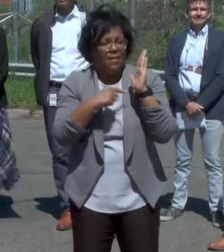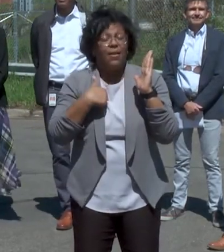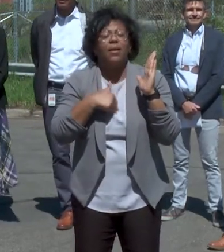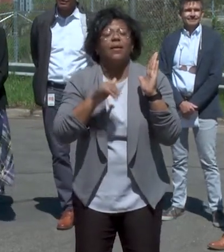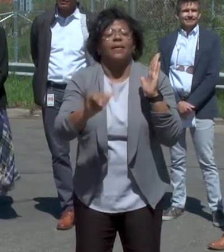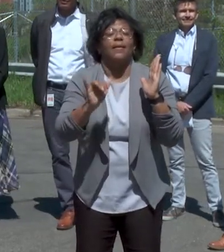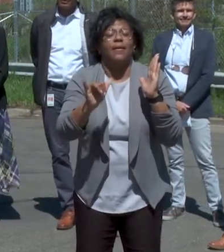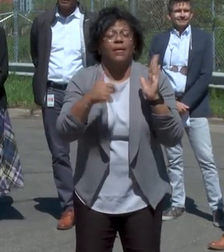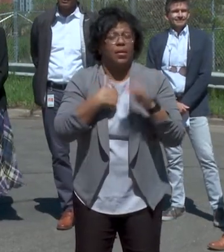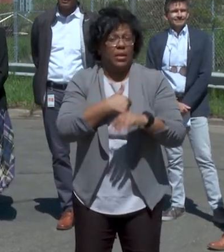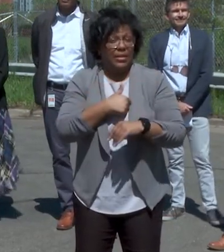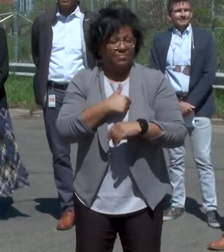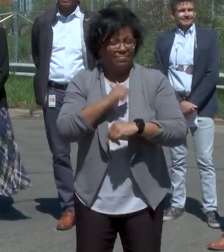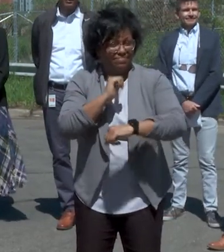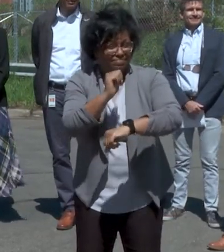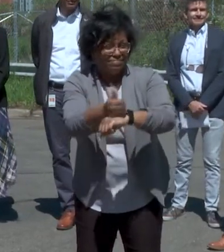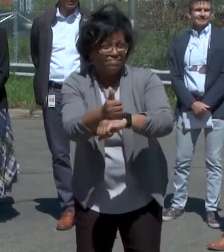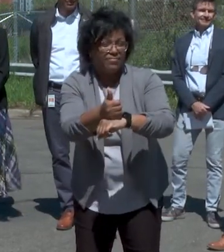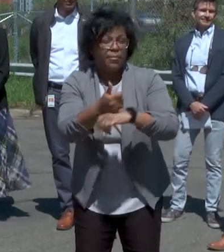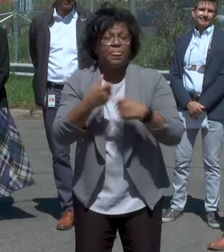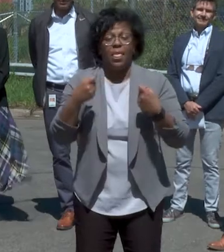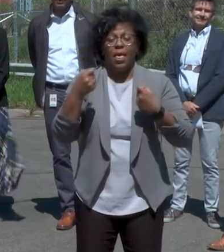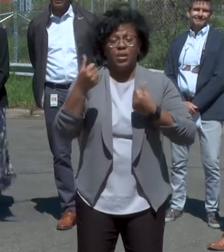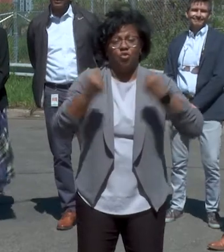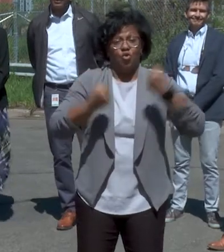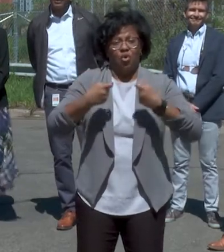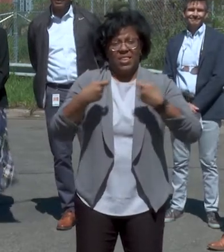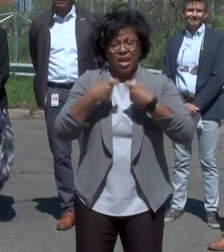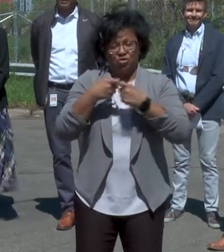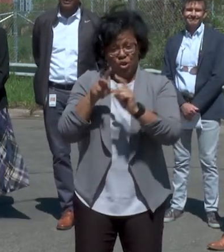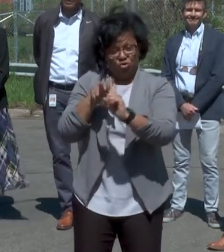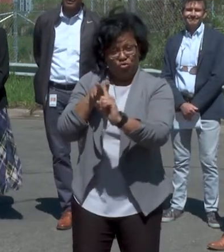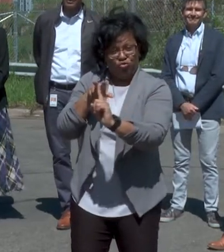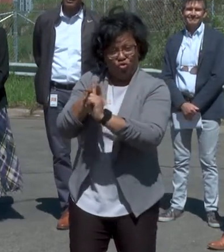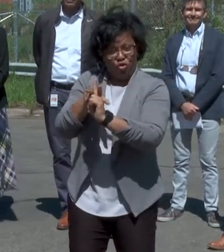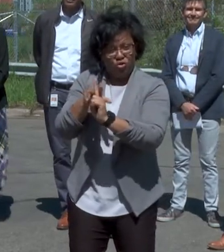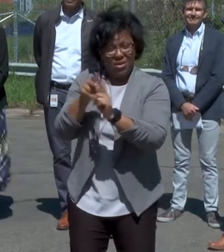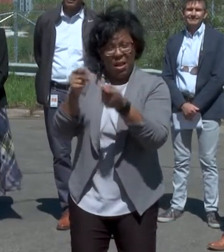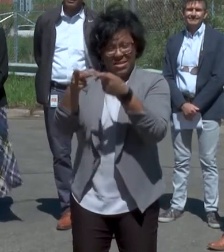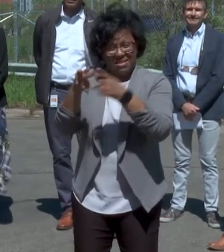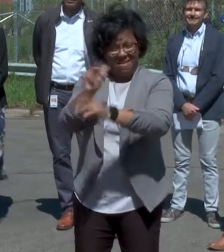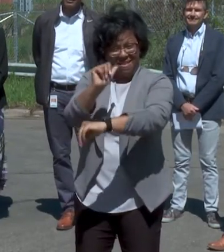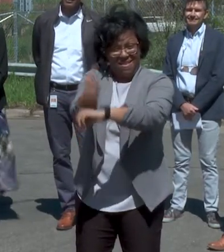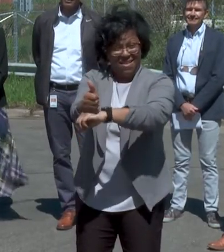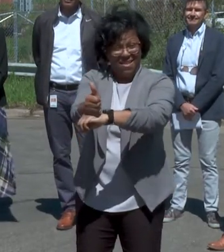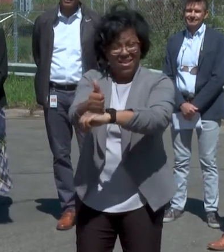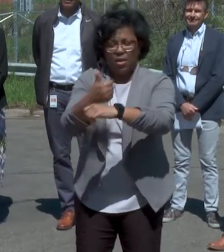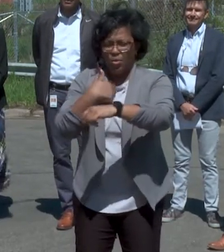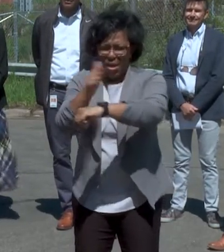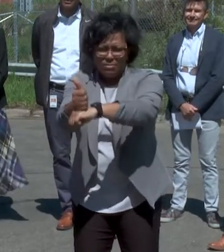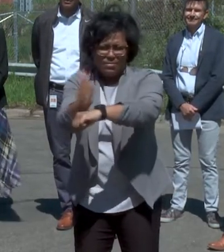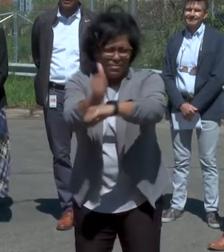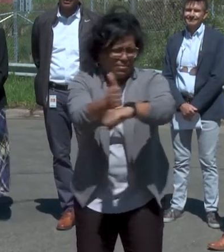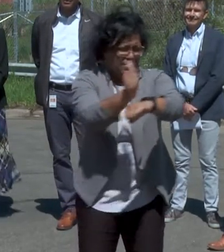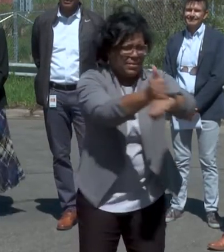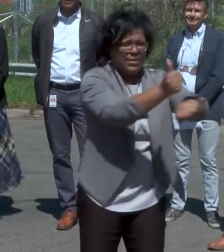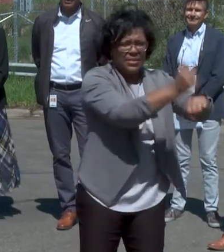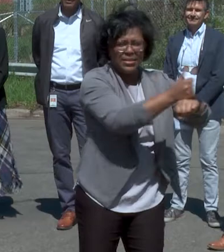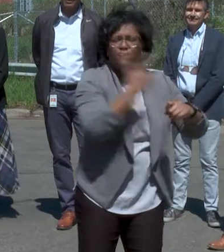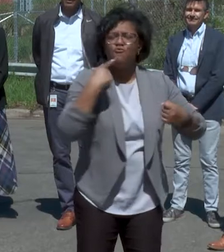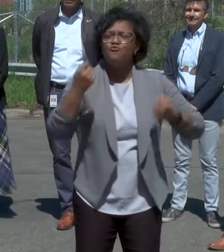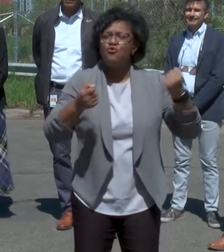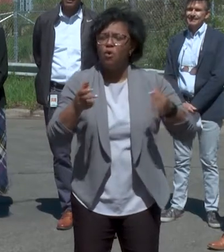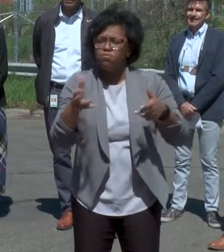charging stations for electric vehicles at our Southside Operations Center with the support of the CPA and